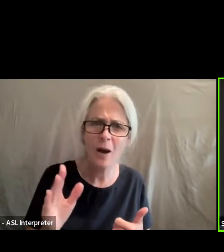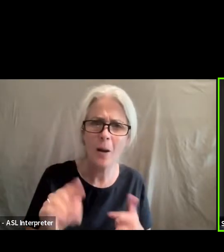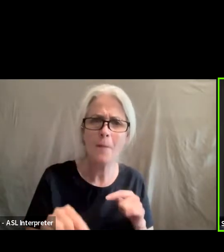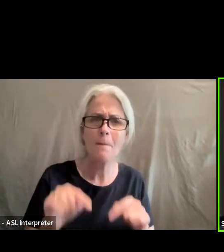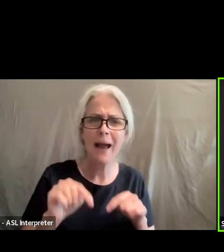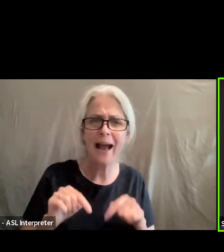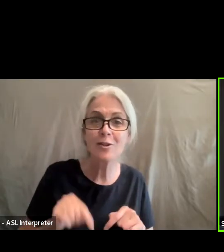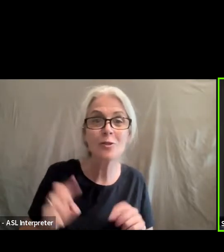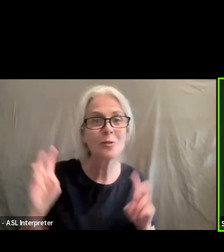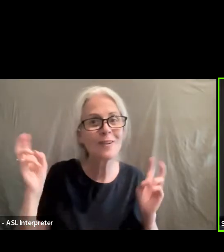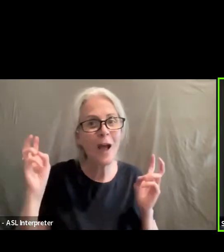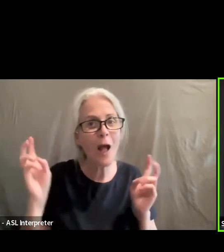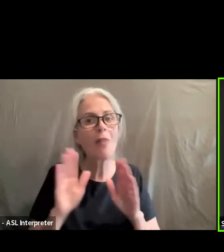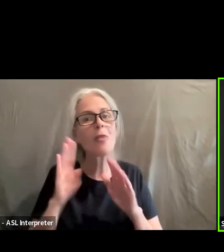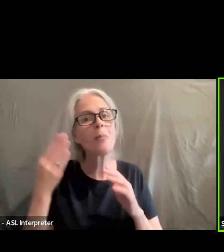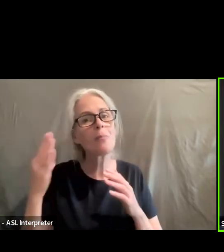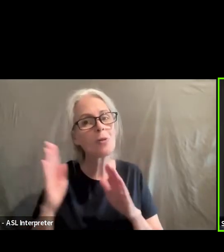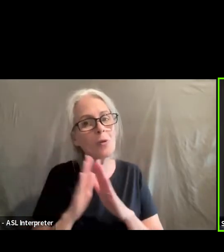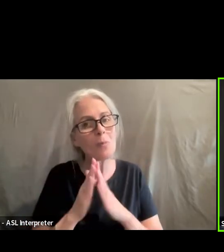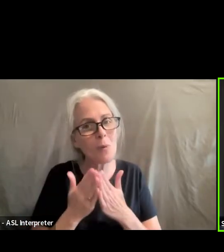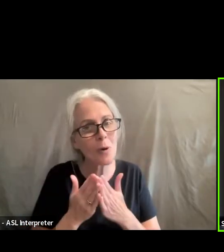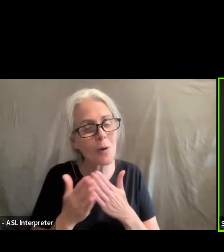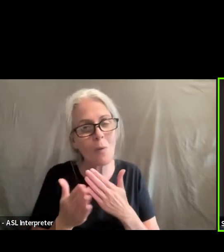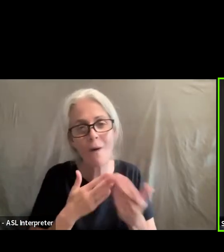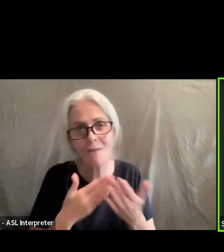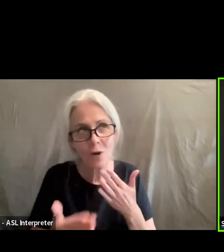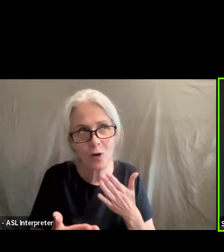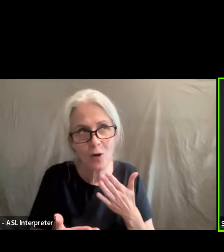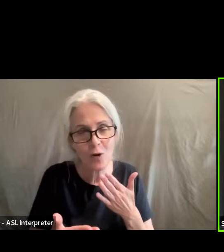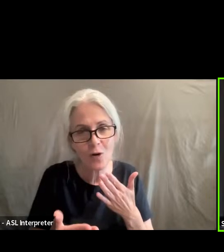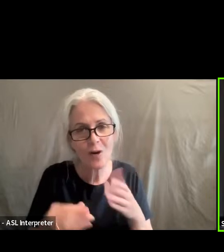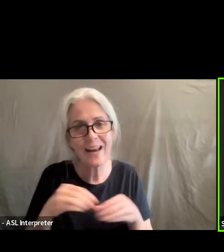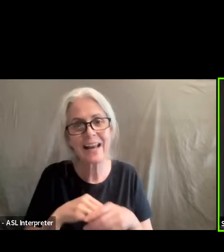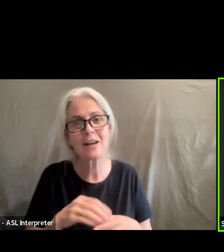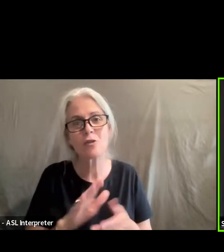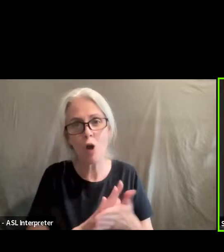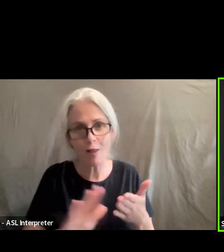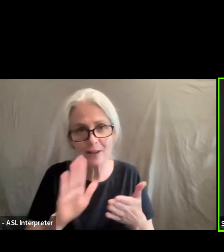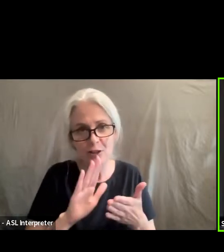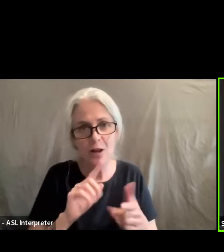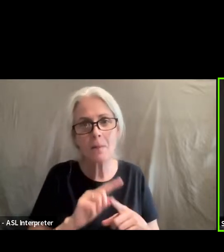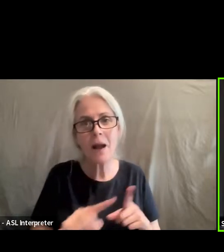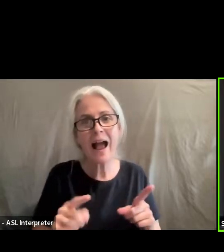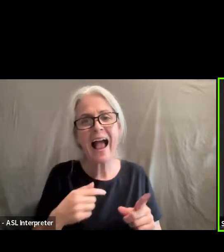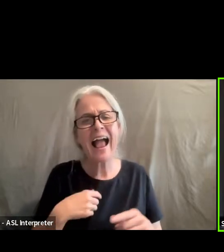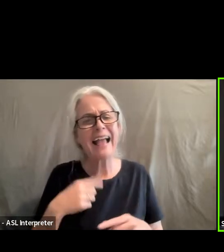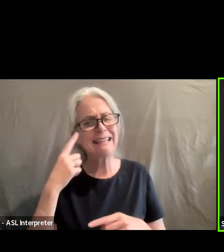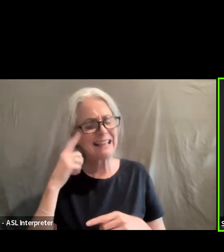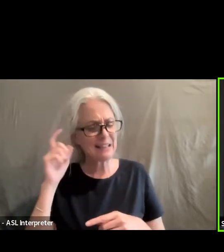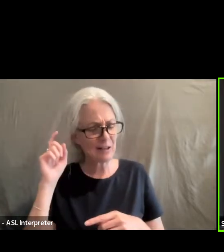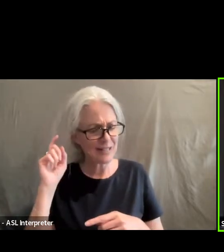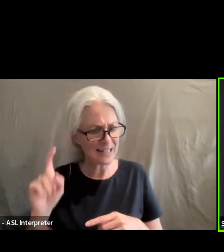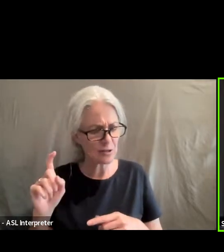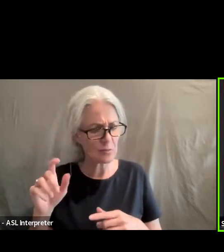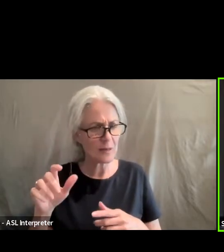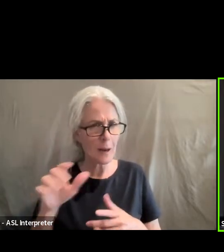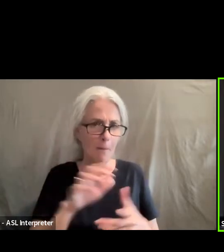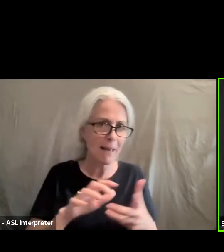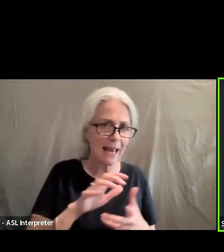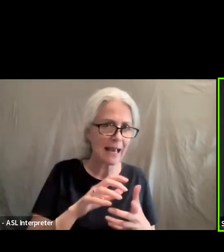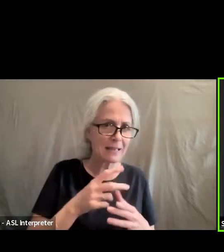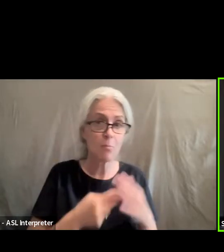book, however we want to do it in college. But I think there has to be a mix. And I